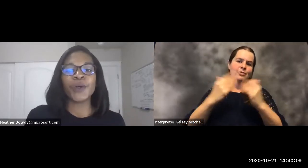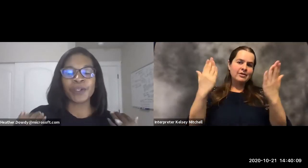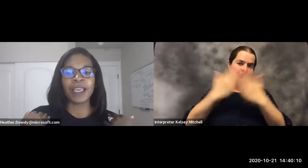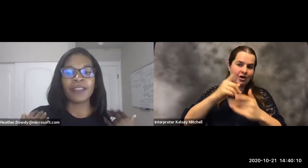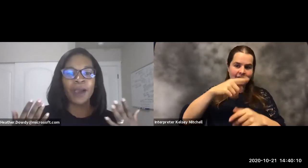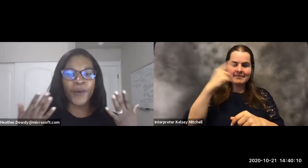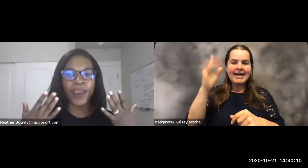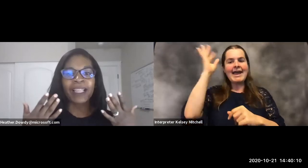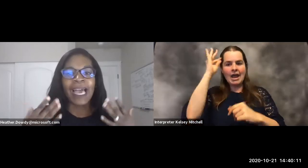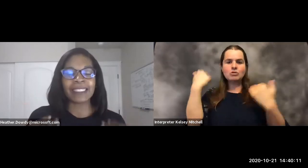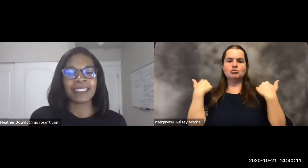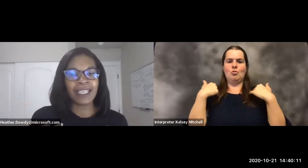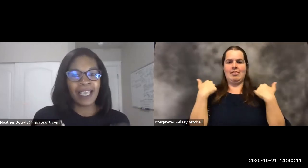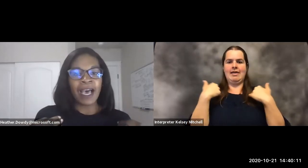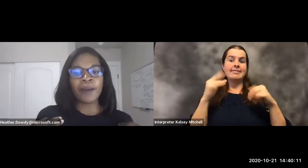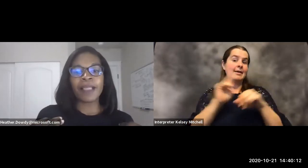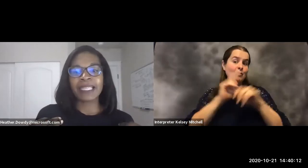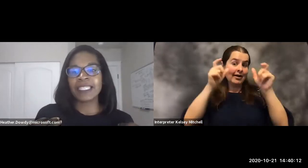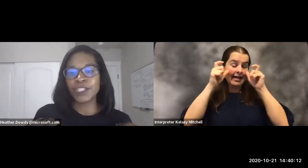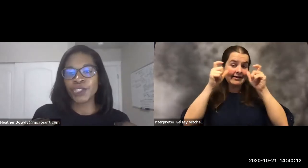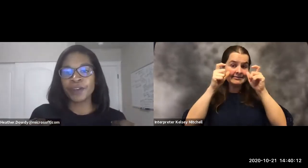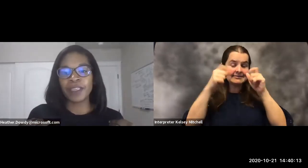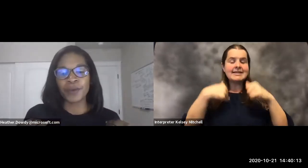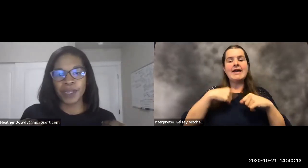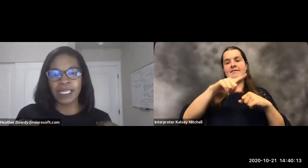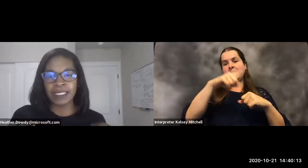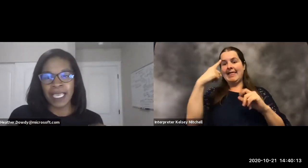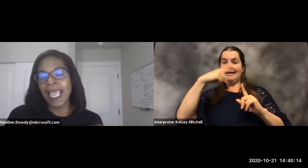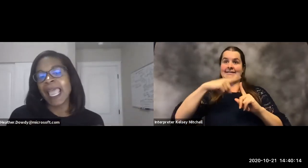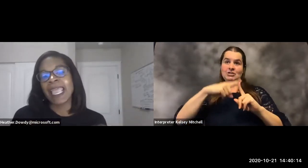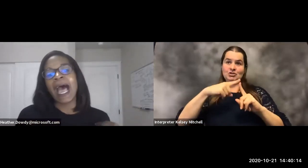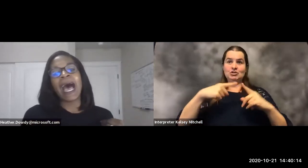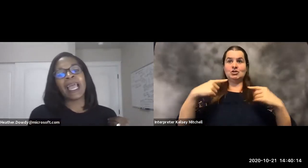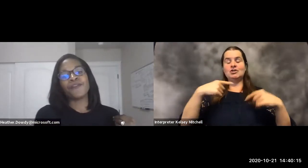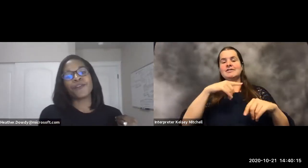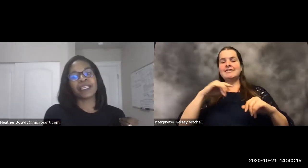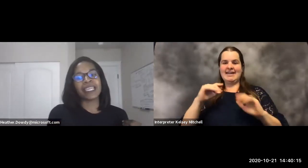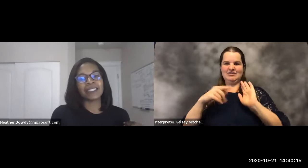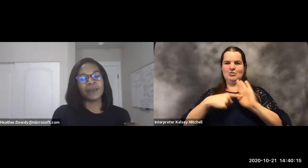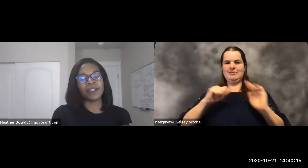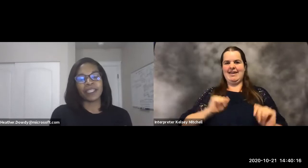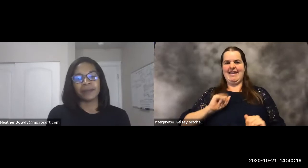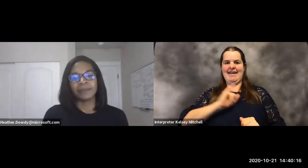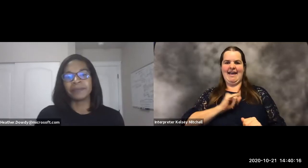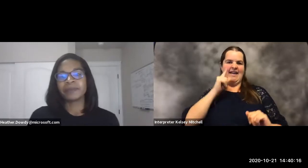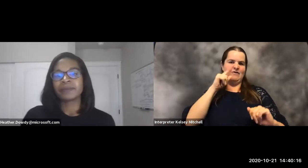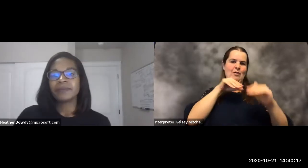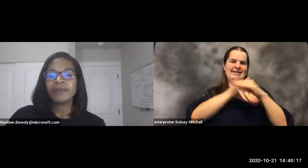hair, shoulder length. I'm wearing glasses, a black t-shirt that reads AI for